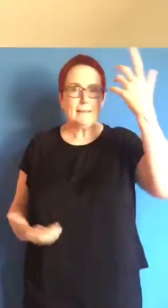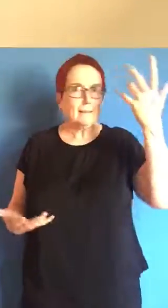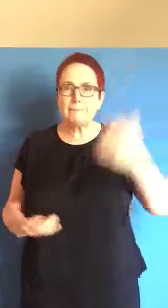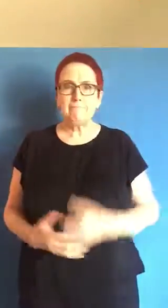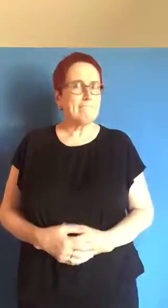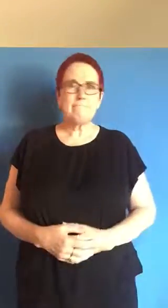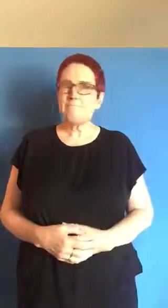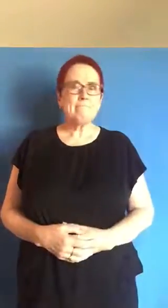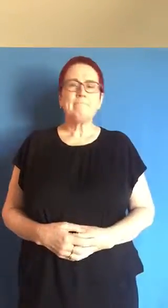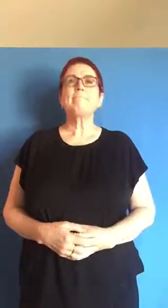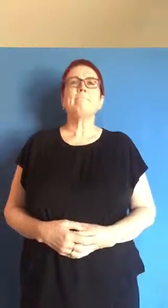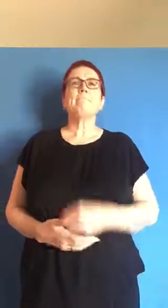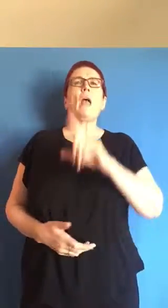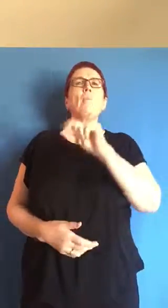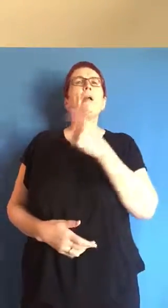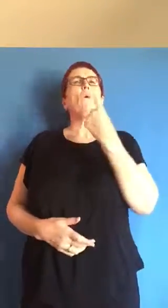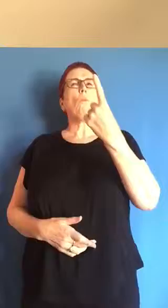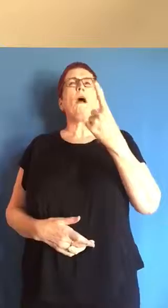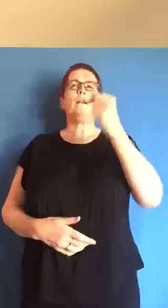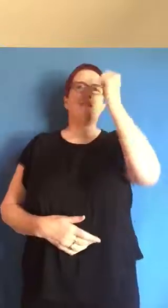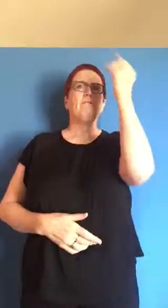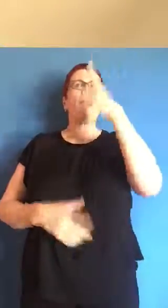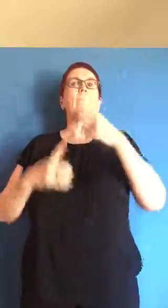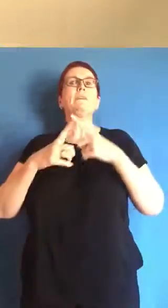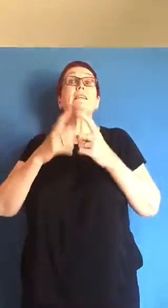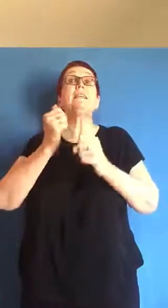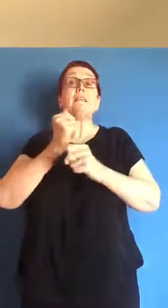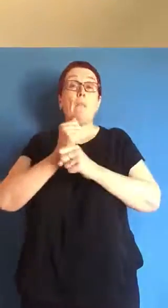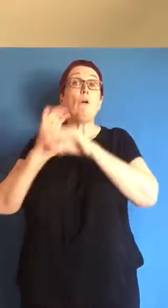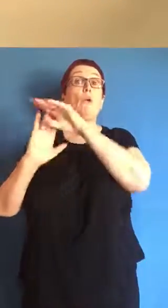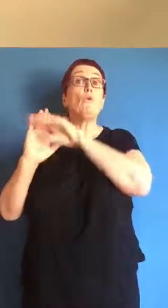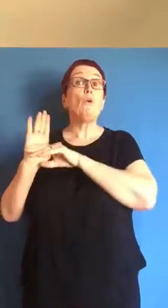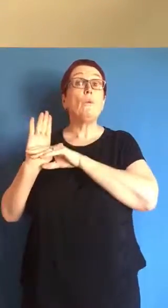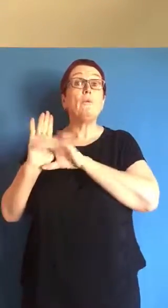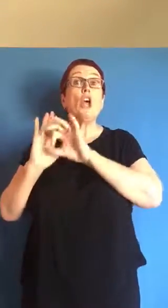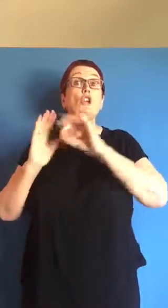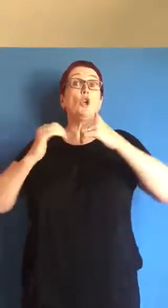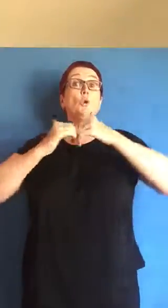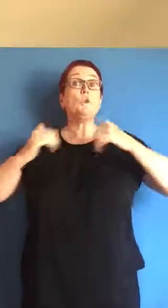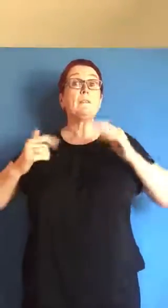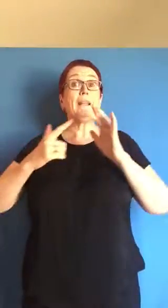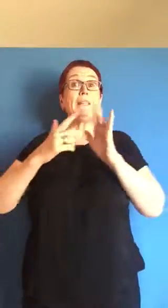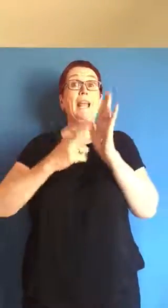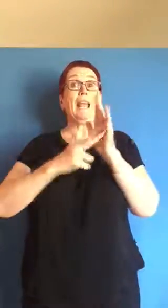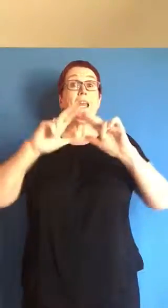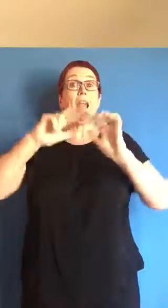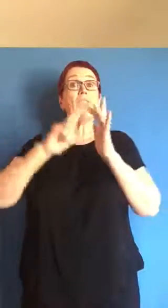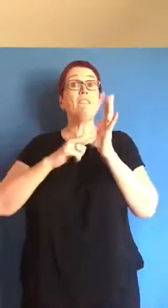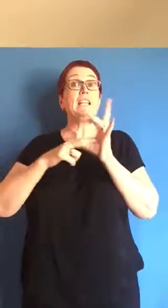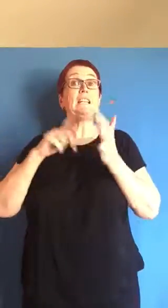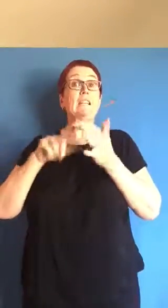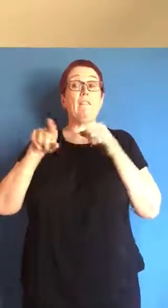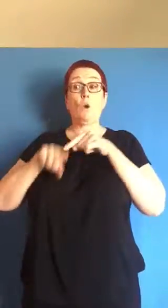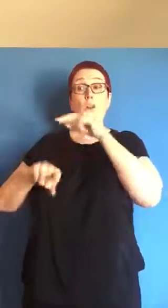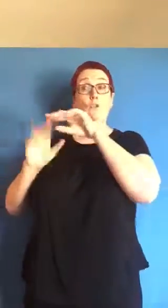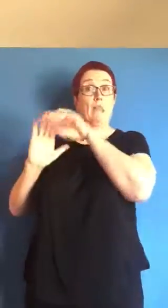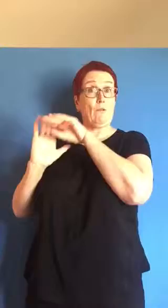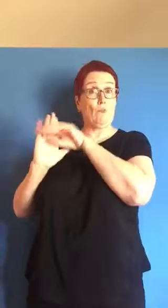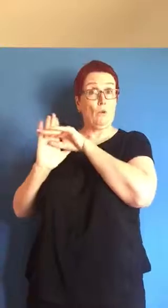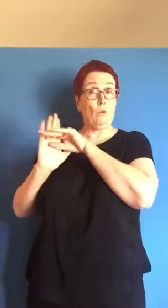whatsoever. Take one of the most famous of these rules, the rule not to split infinitives. According to this rule, Captain Kirk made